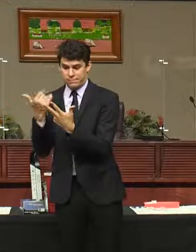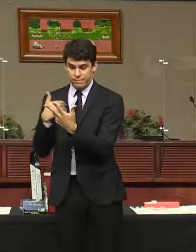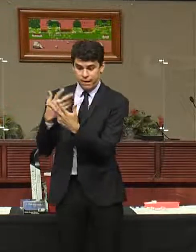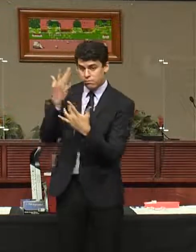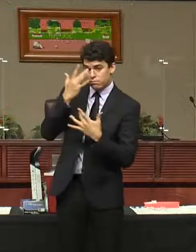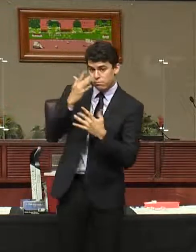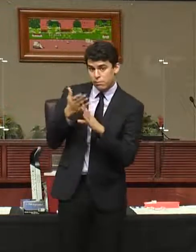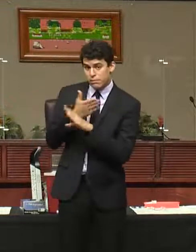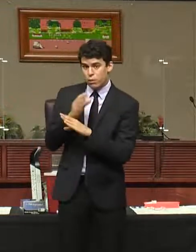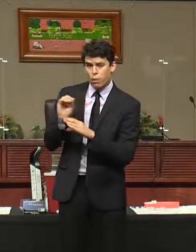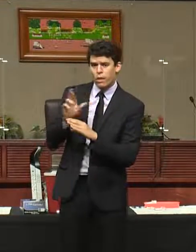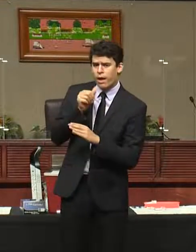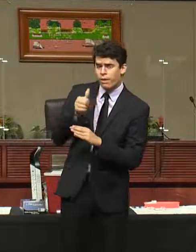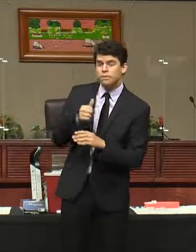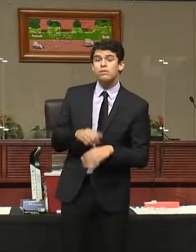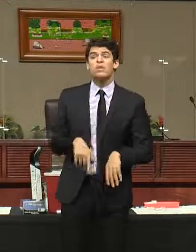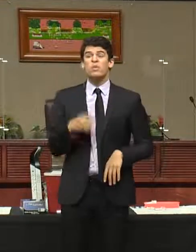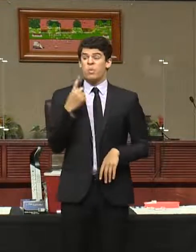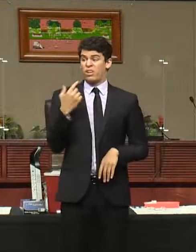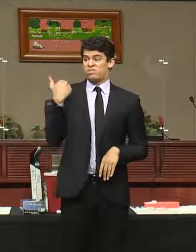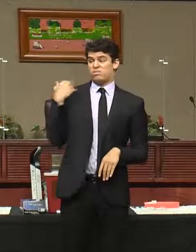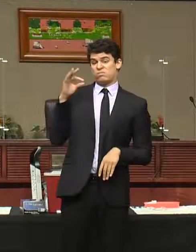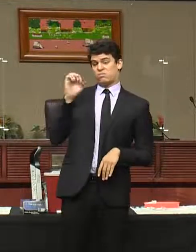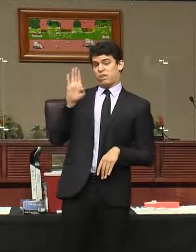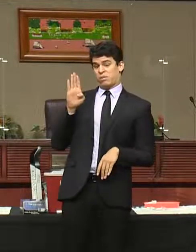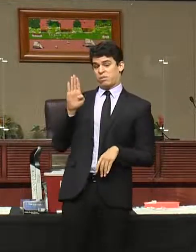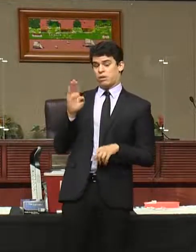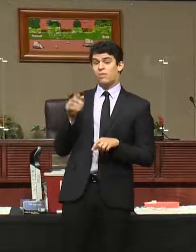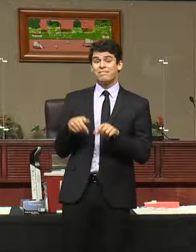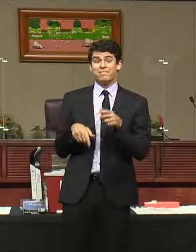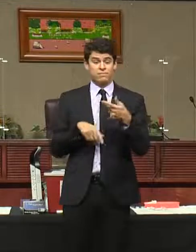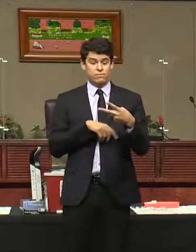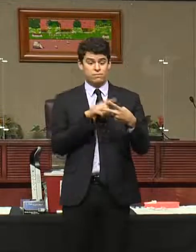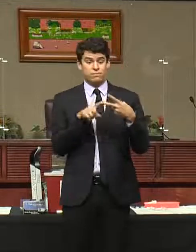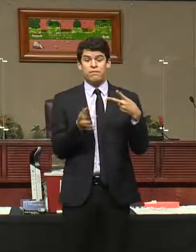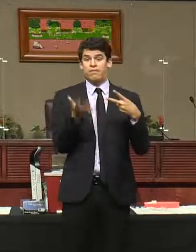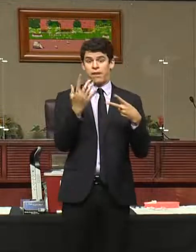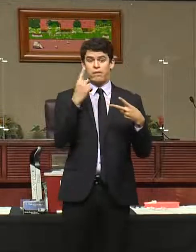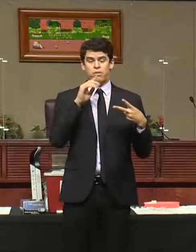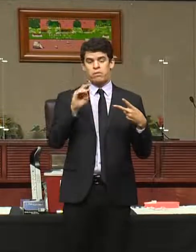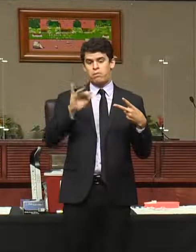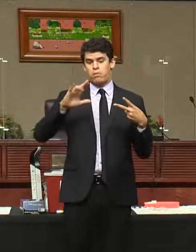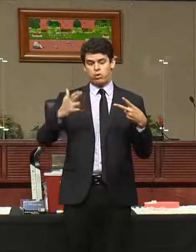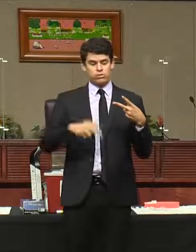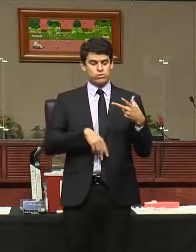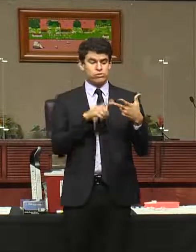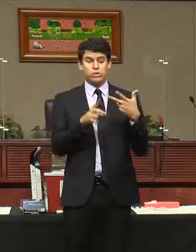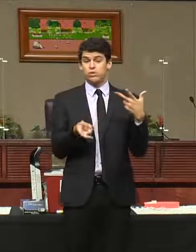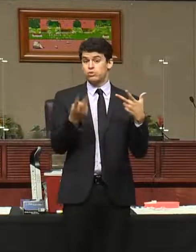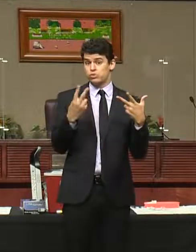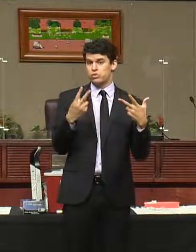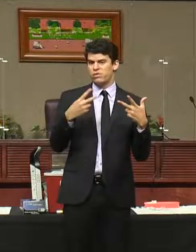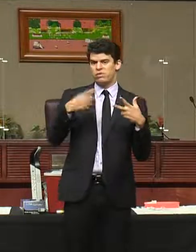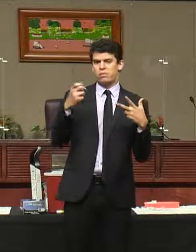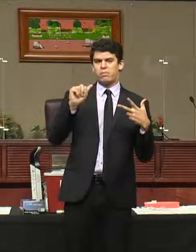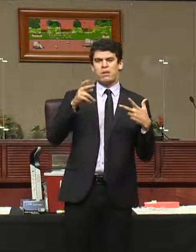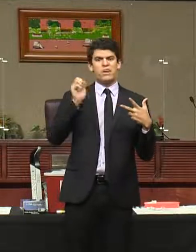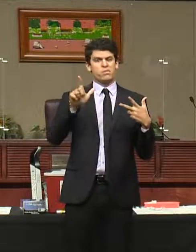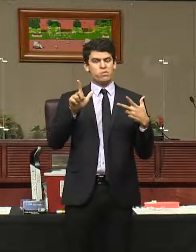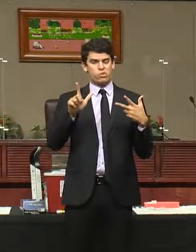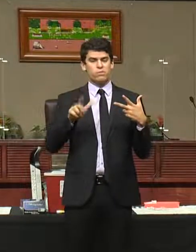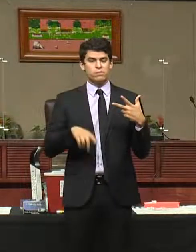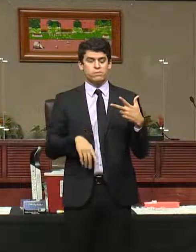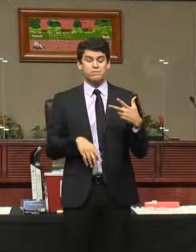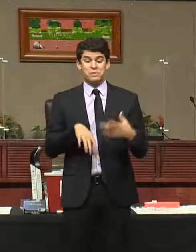from February, 5 are from March, and 2 are from April. 2 out of the 8 that